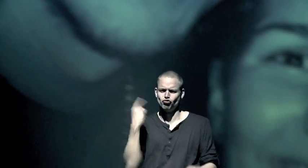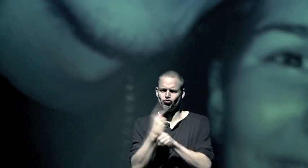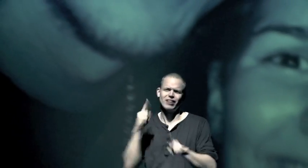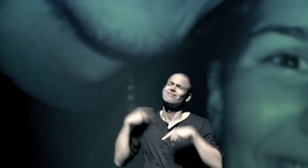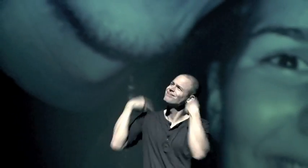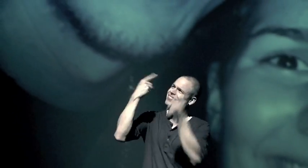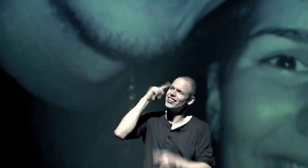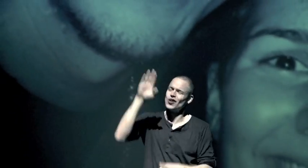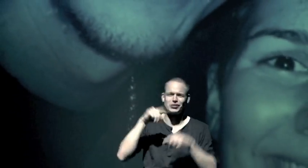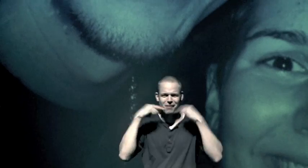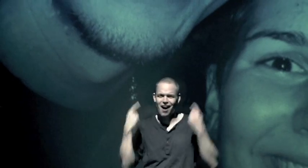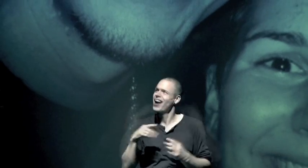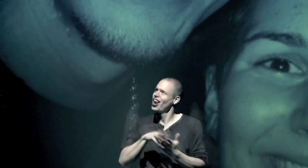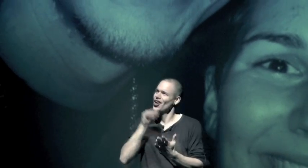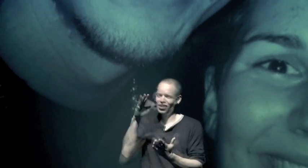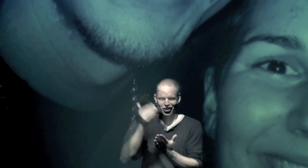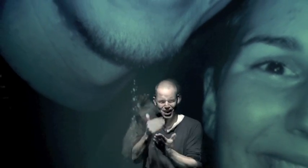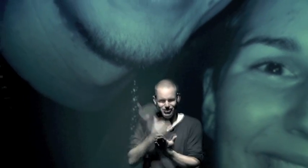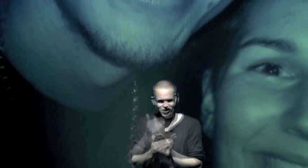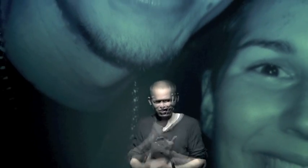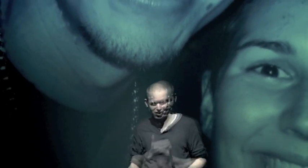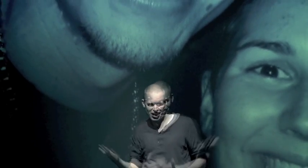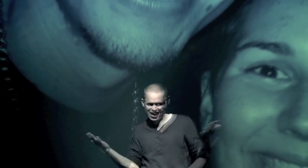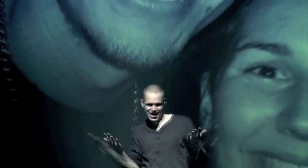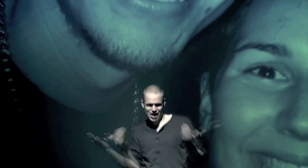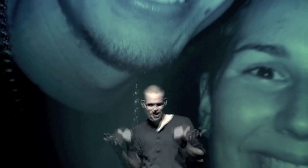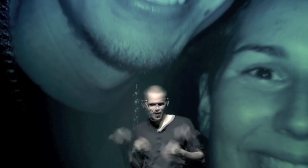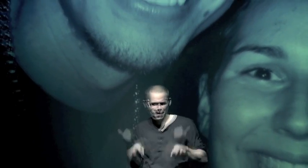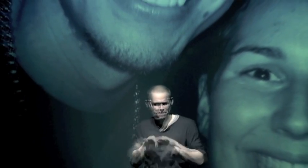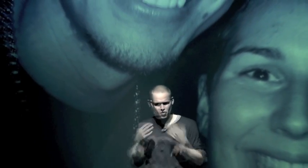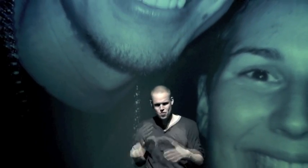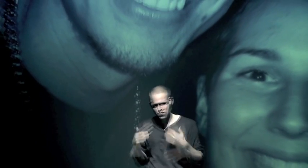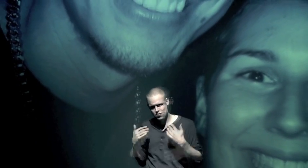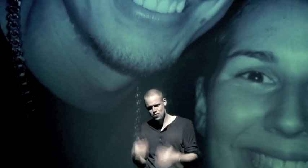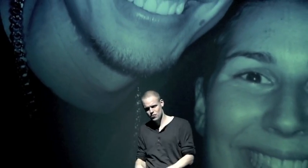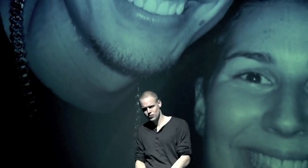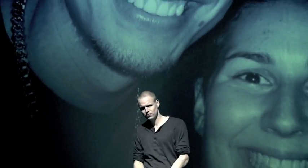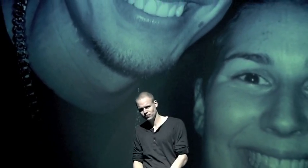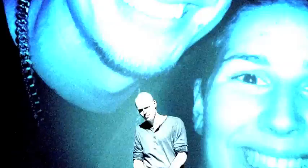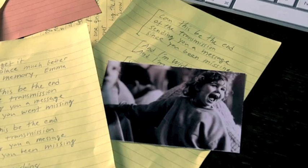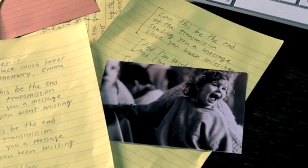right. I carry on thinking of your smile and the lesson. The here and now is the essence.